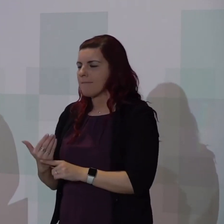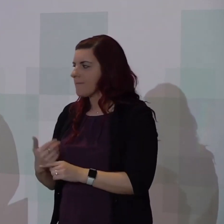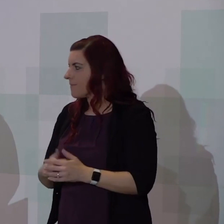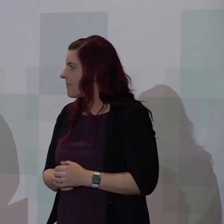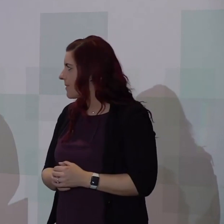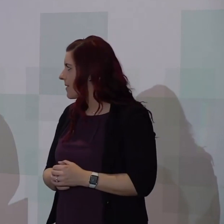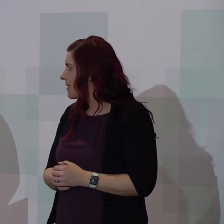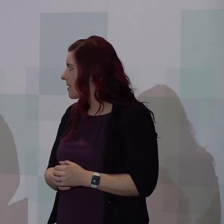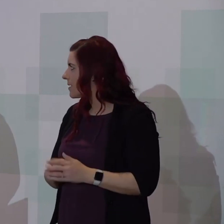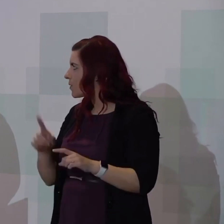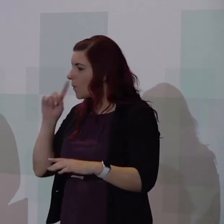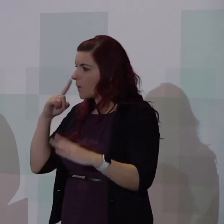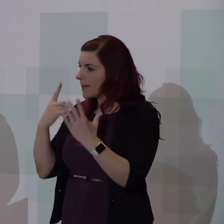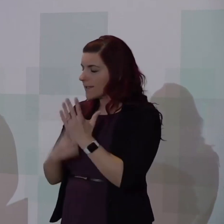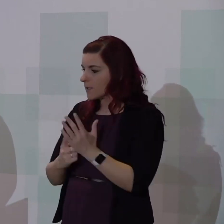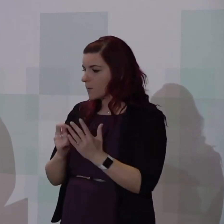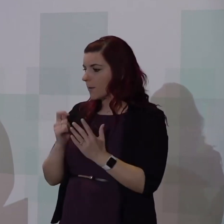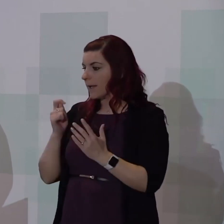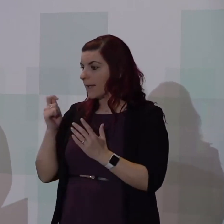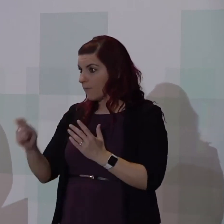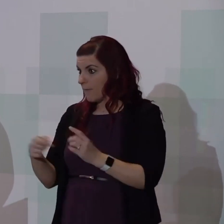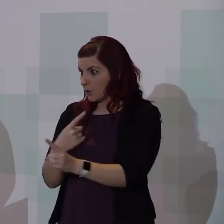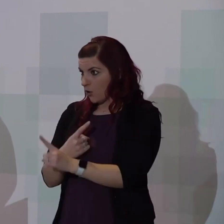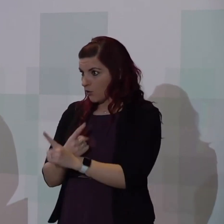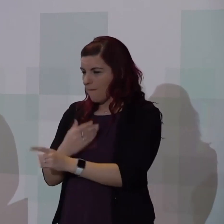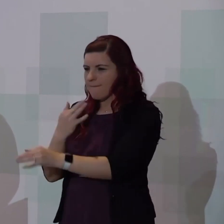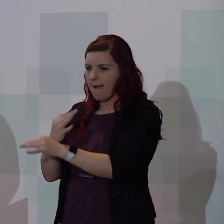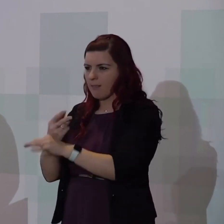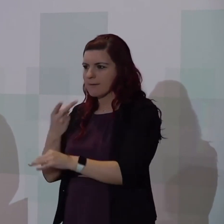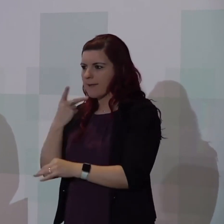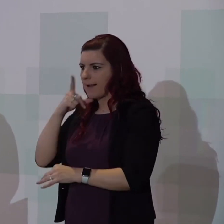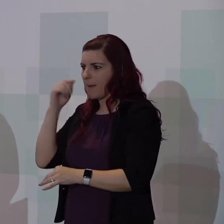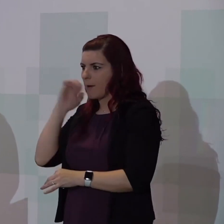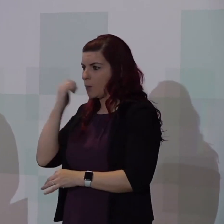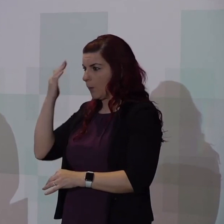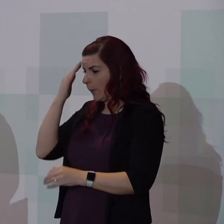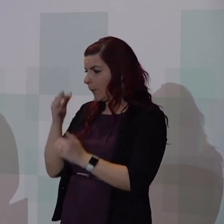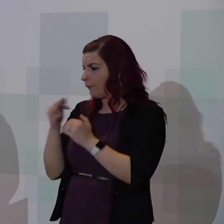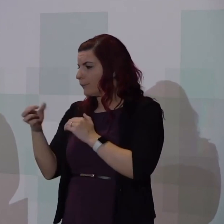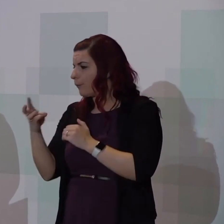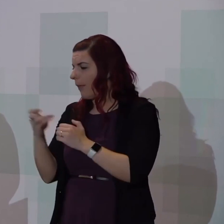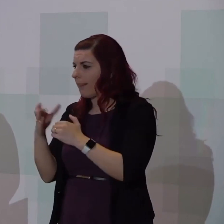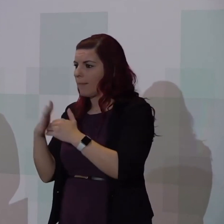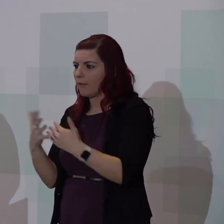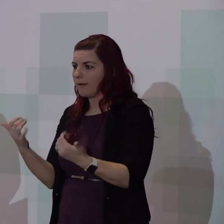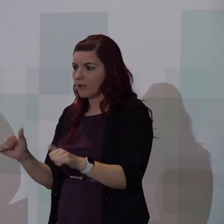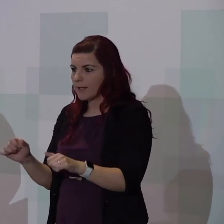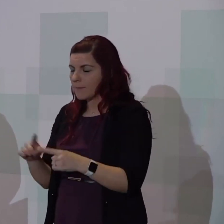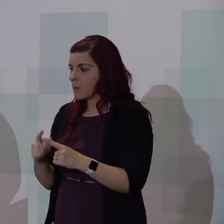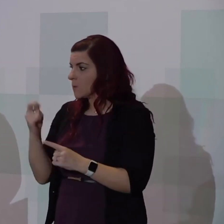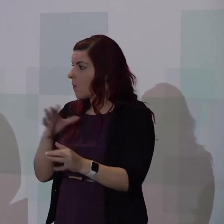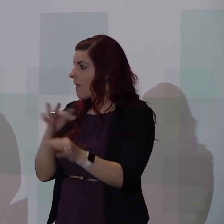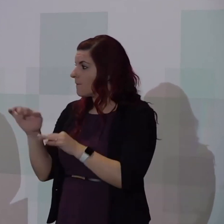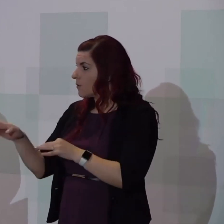We decided to give her her father's surname as we knew we would eventually get married. Shortly after she was